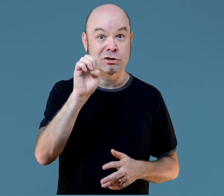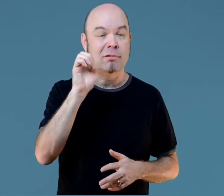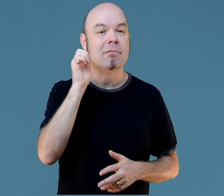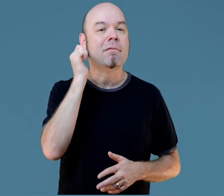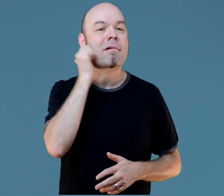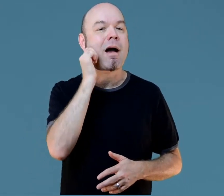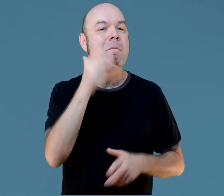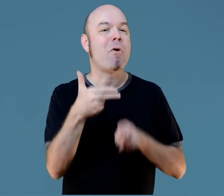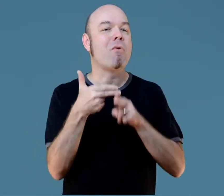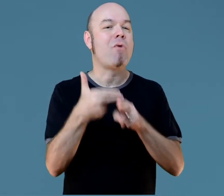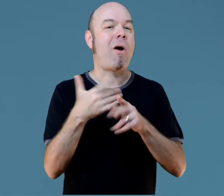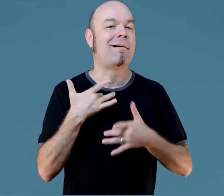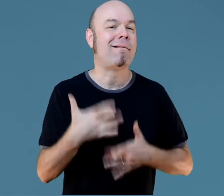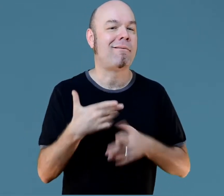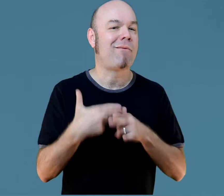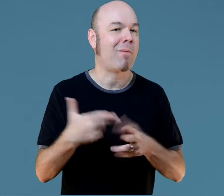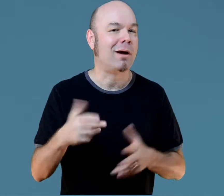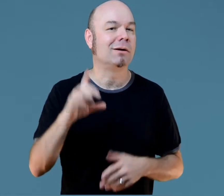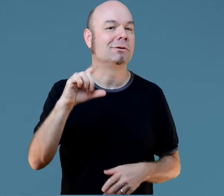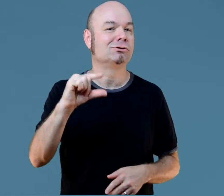The deaf gene is called